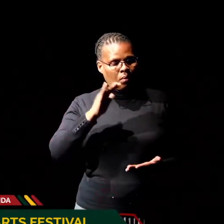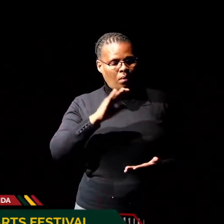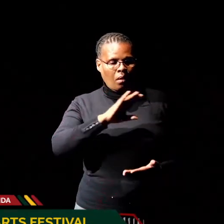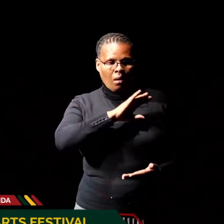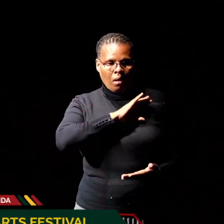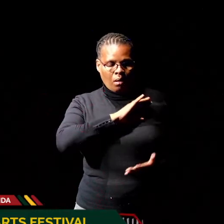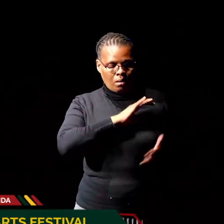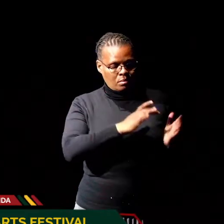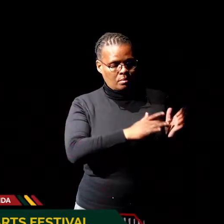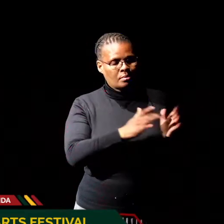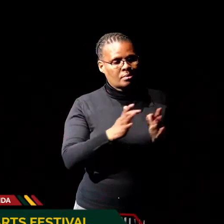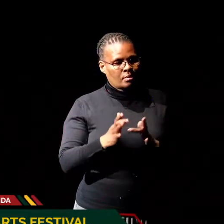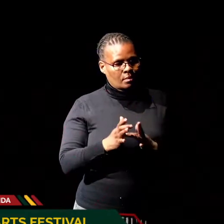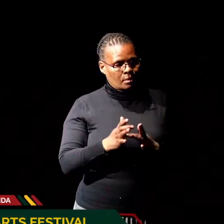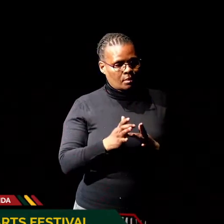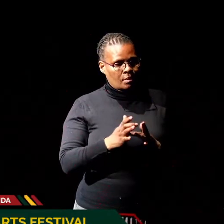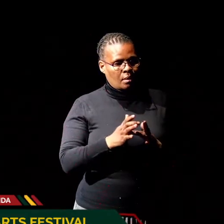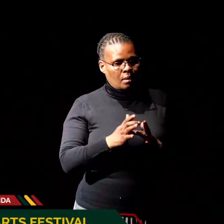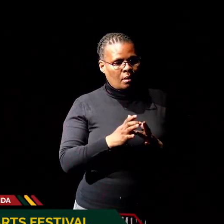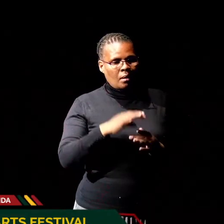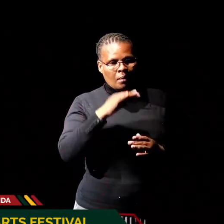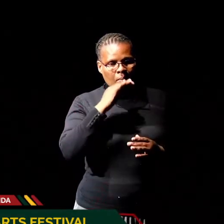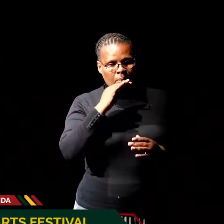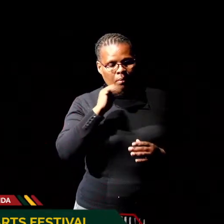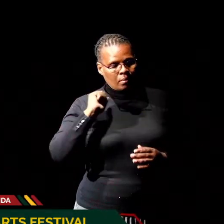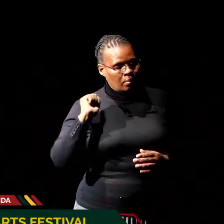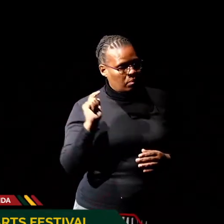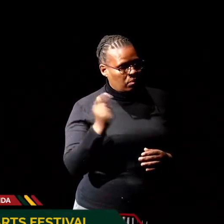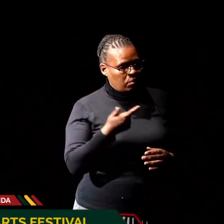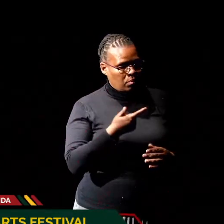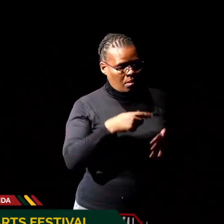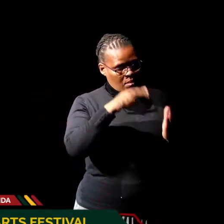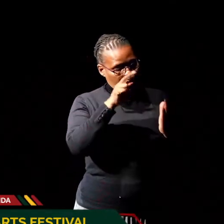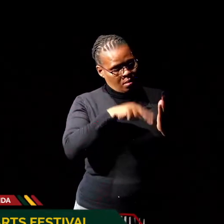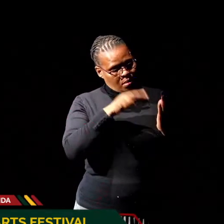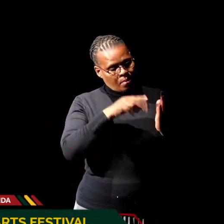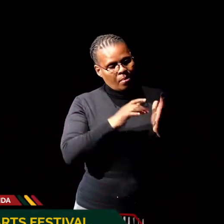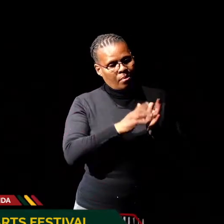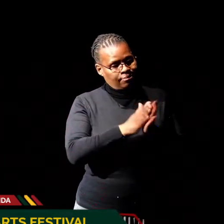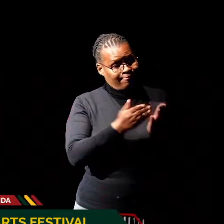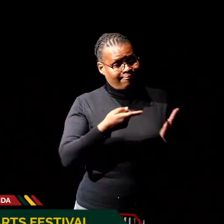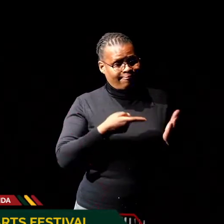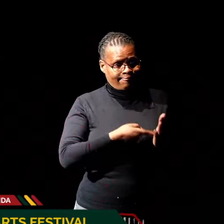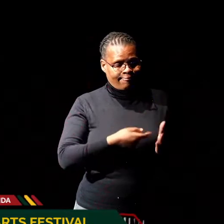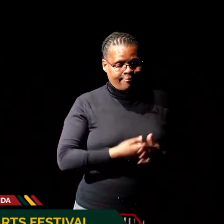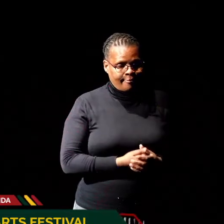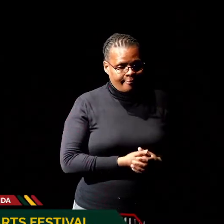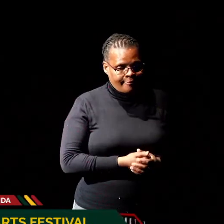Christ Jesus. There ends our scripture reading.